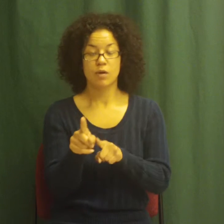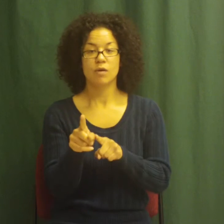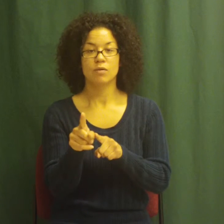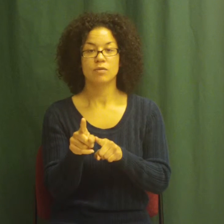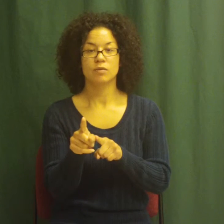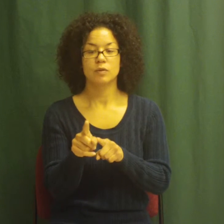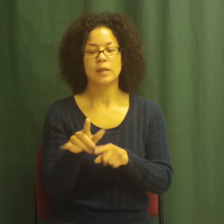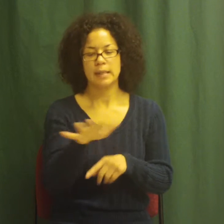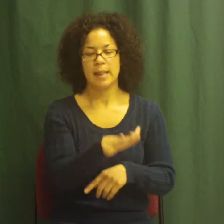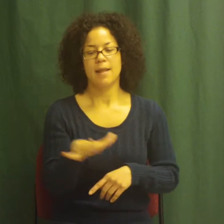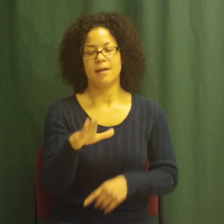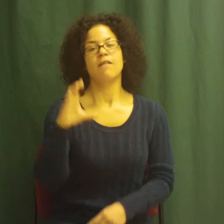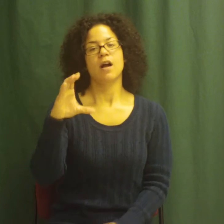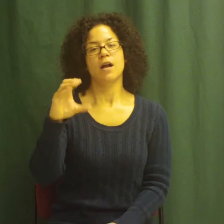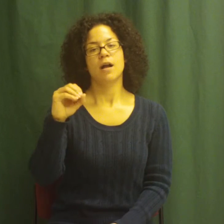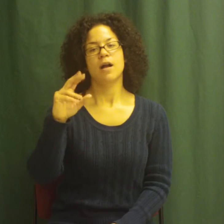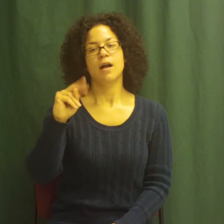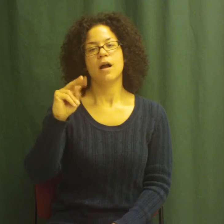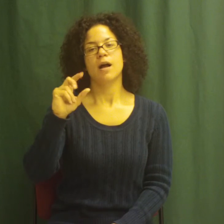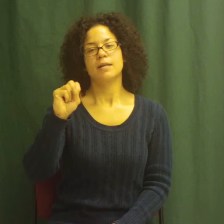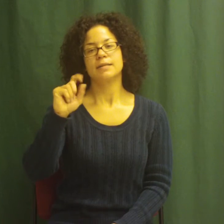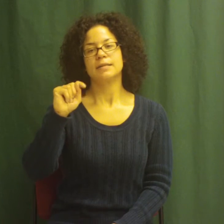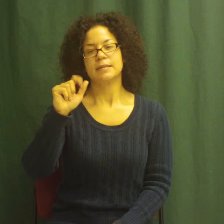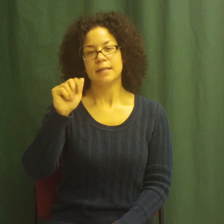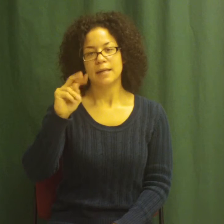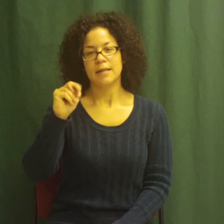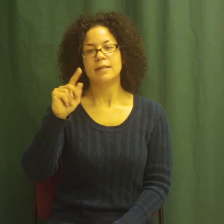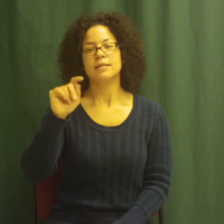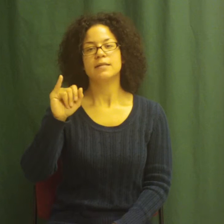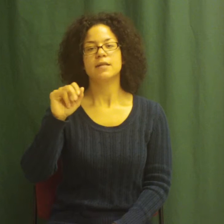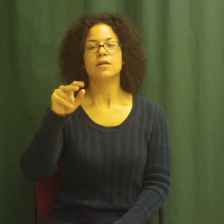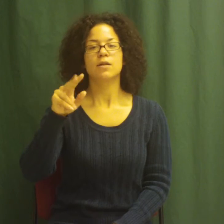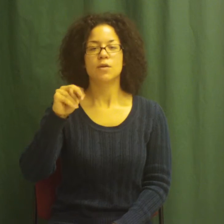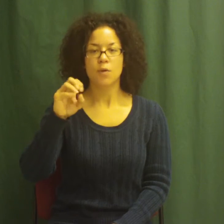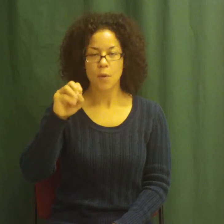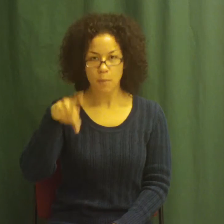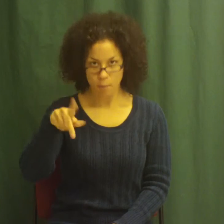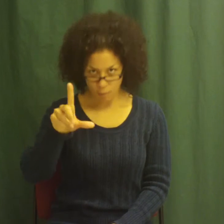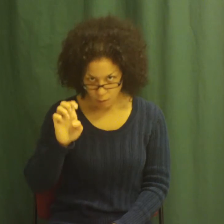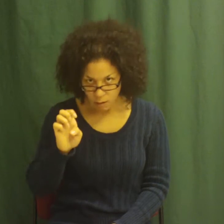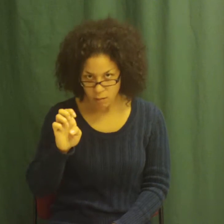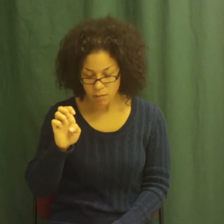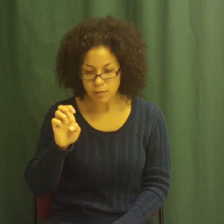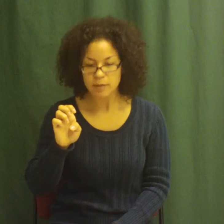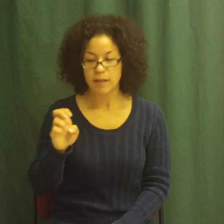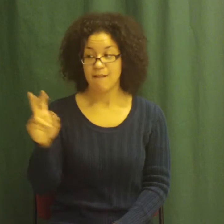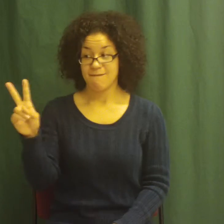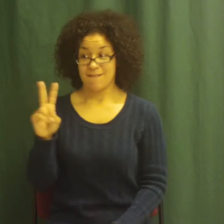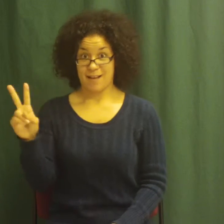the Vikings were acknowledged for their strength, so much that the Vagrarian